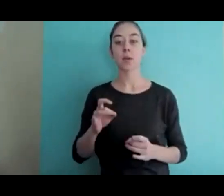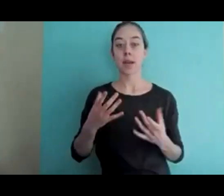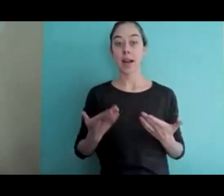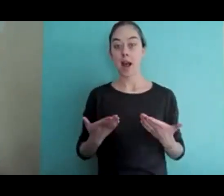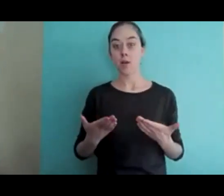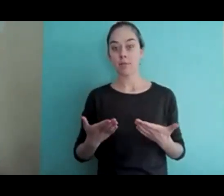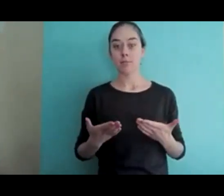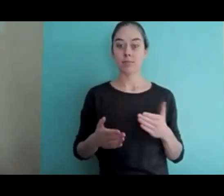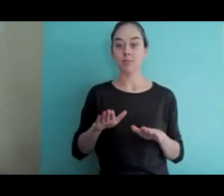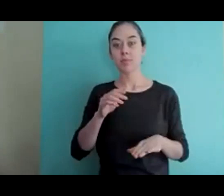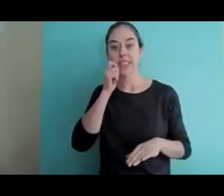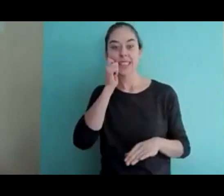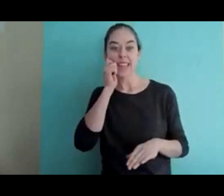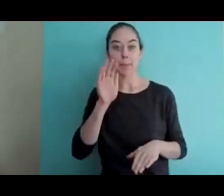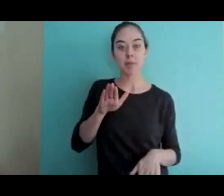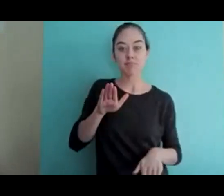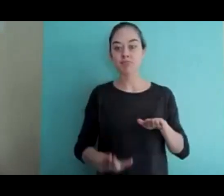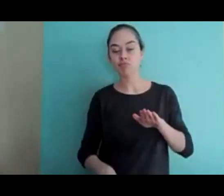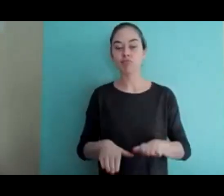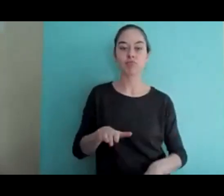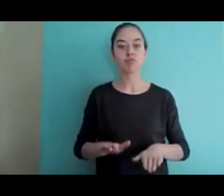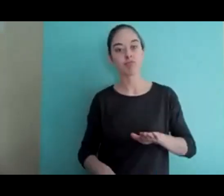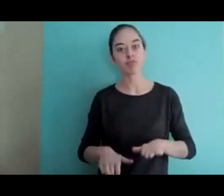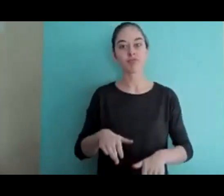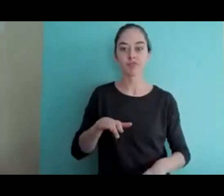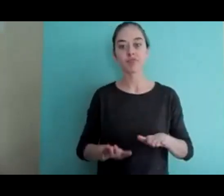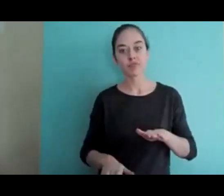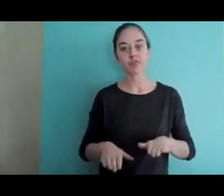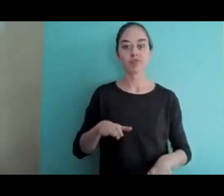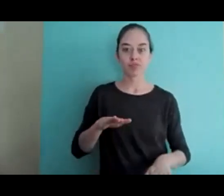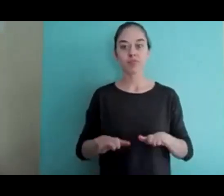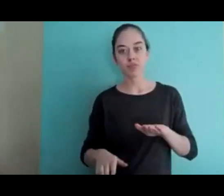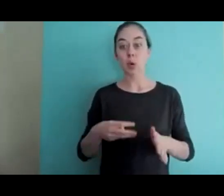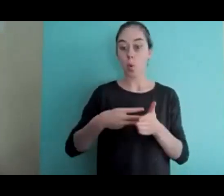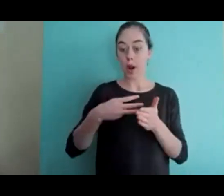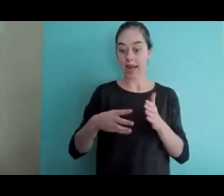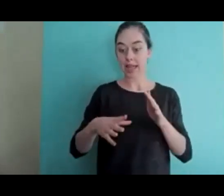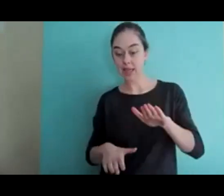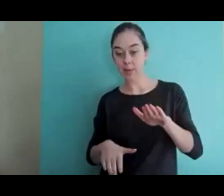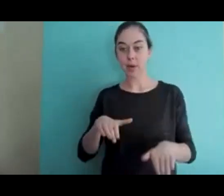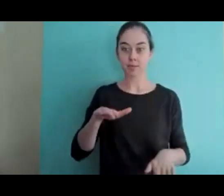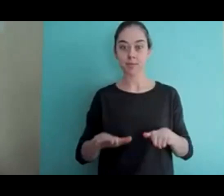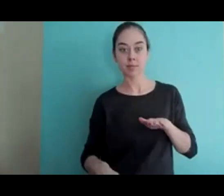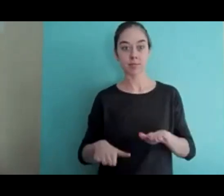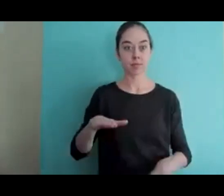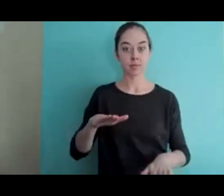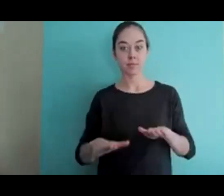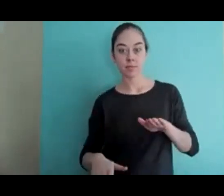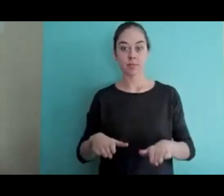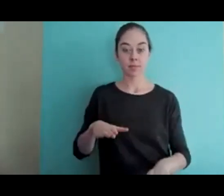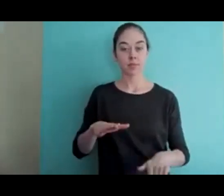now. I want you to step in. Just nice and easy stepping. And as you're stepping, I want your